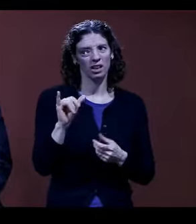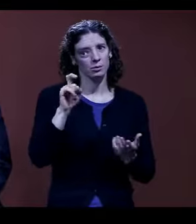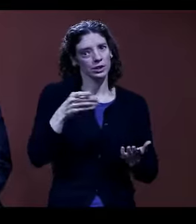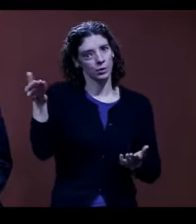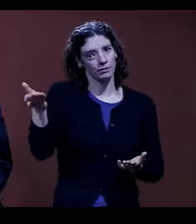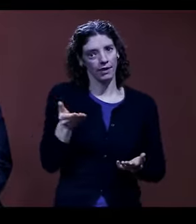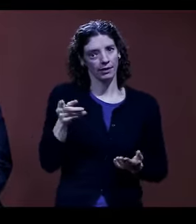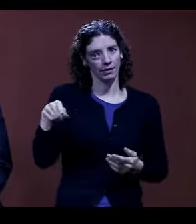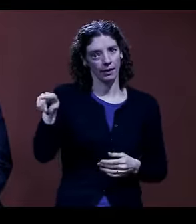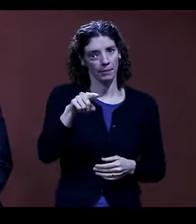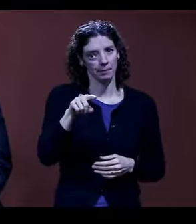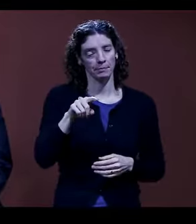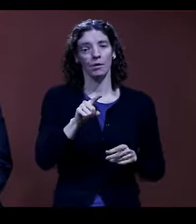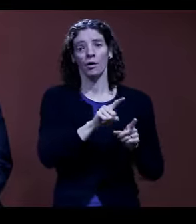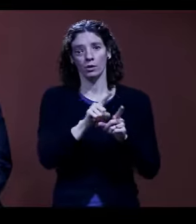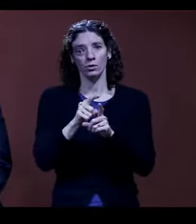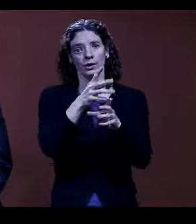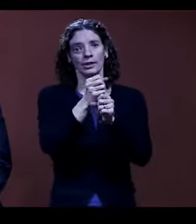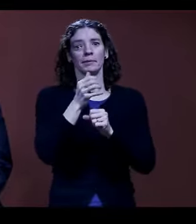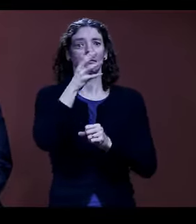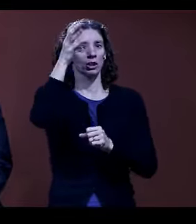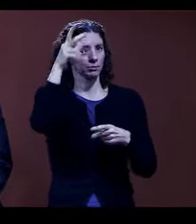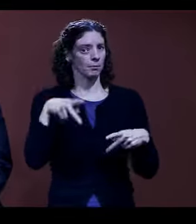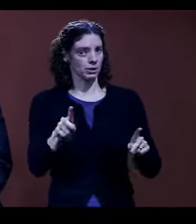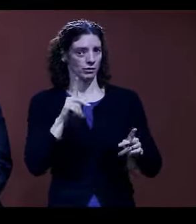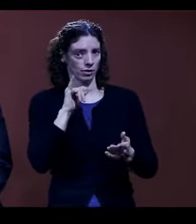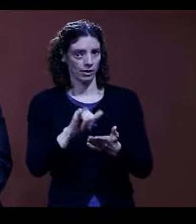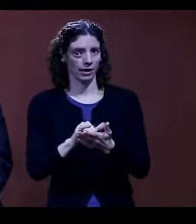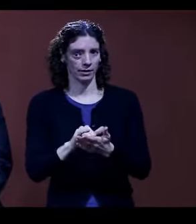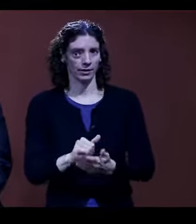invited as well as get parents' permission for doing that.